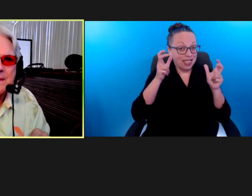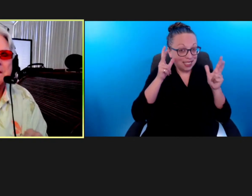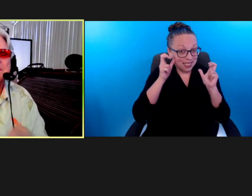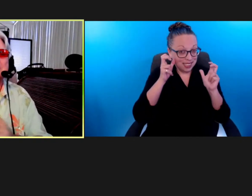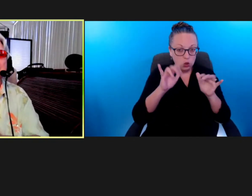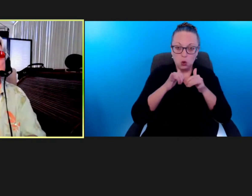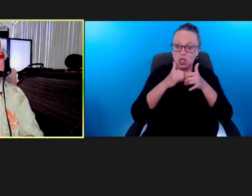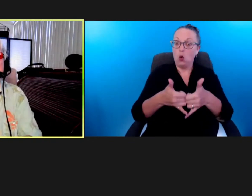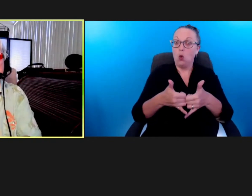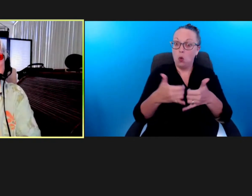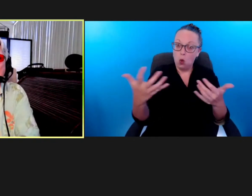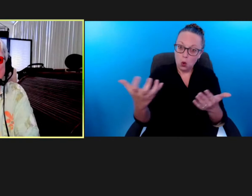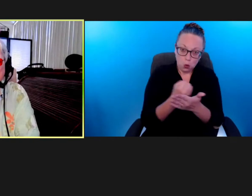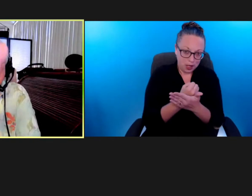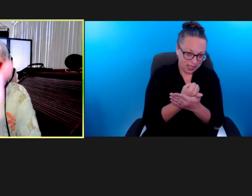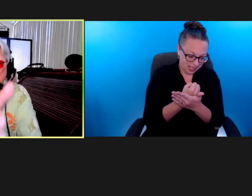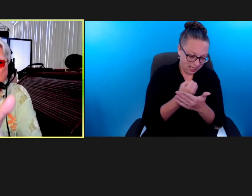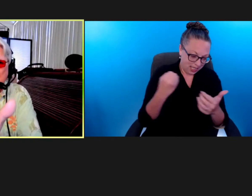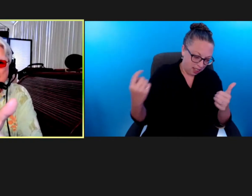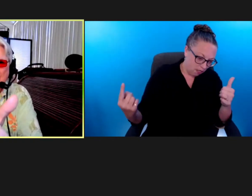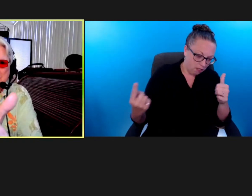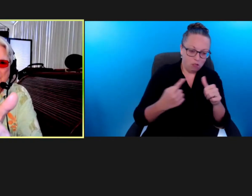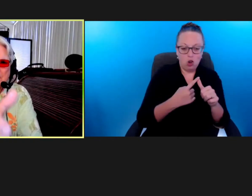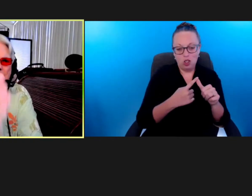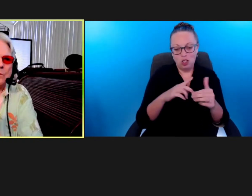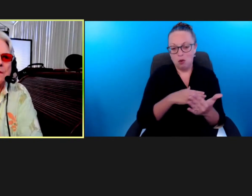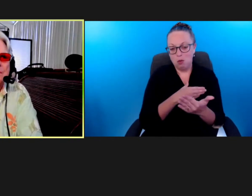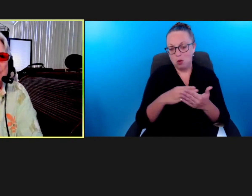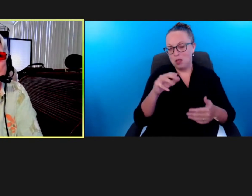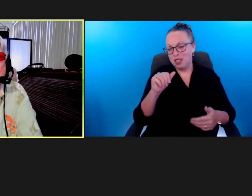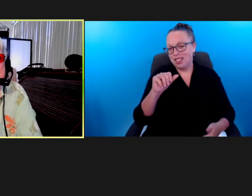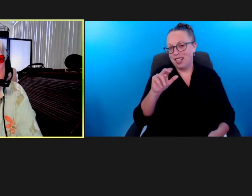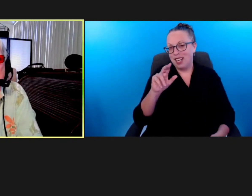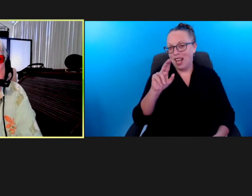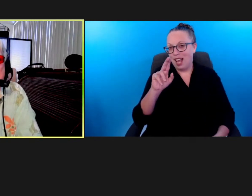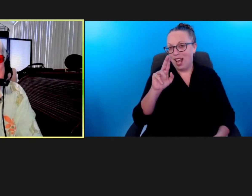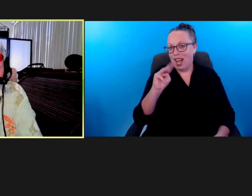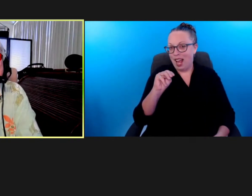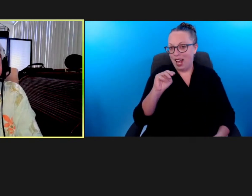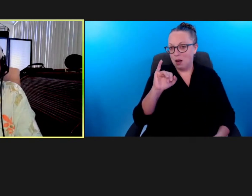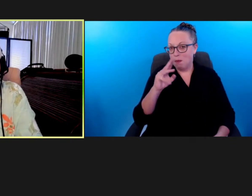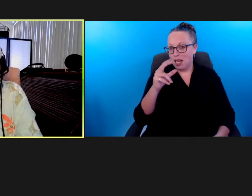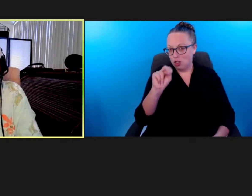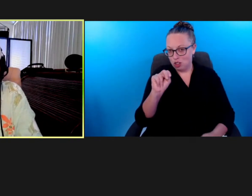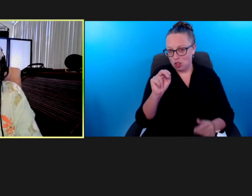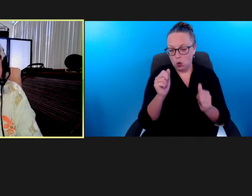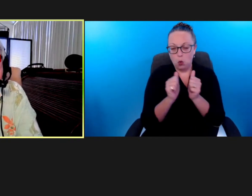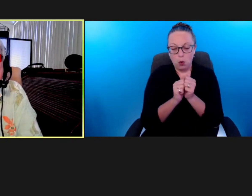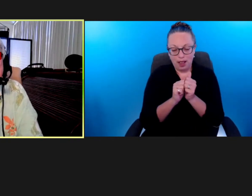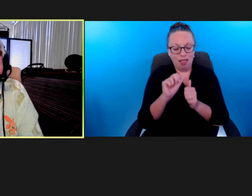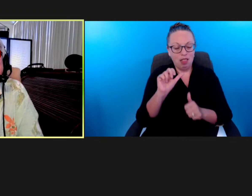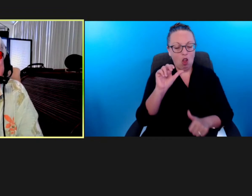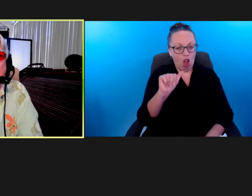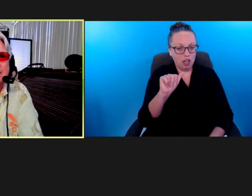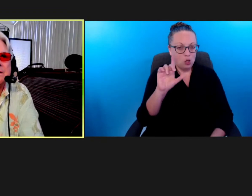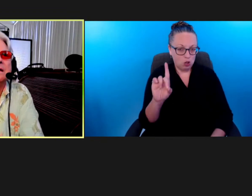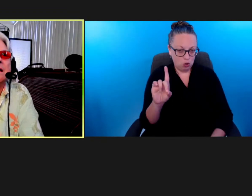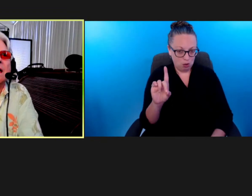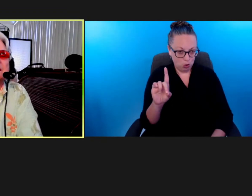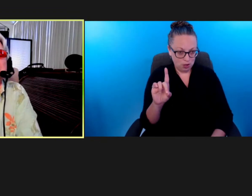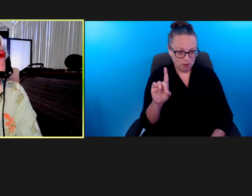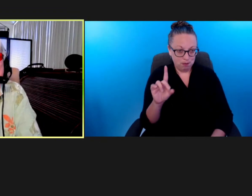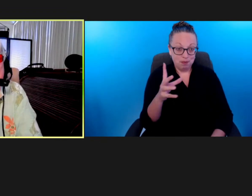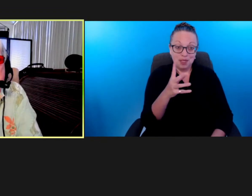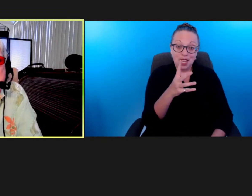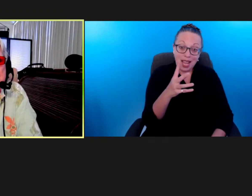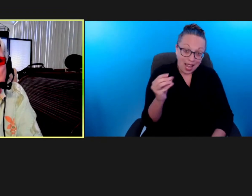award-winning, the first music animation with voice output, or with audio description, and